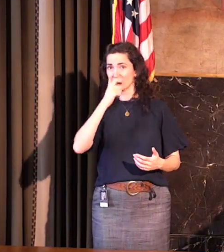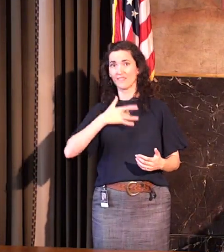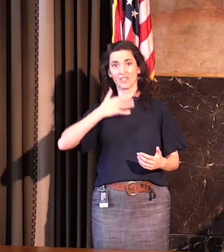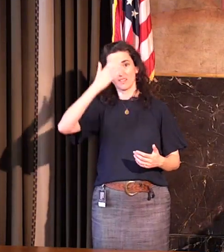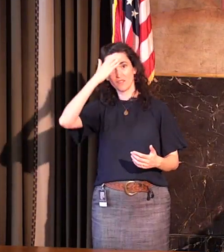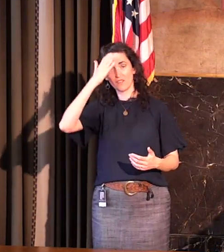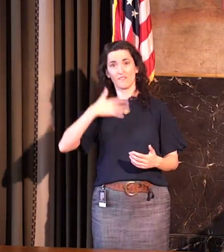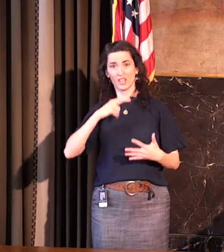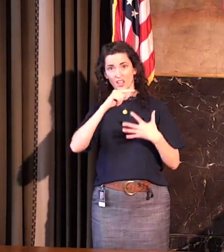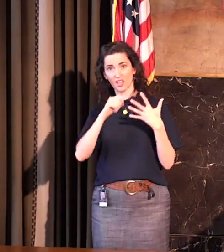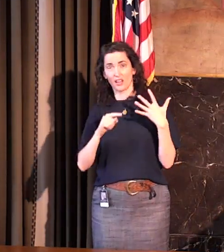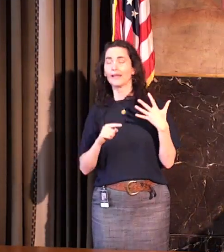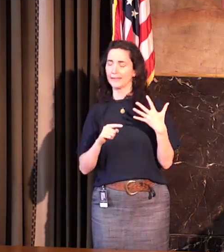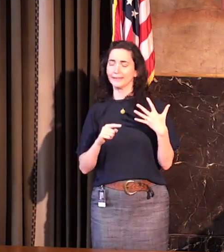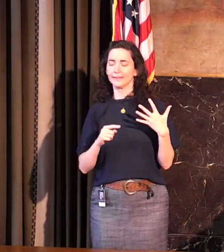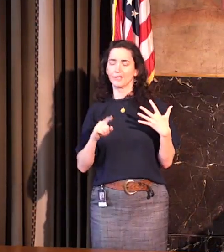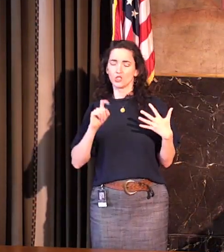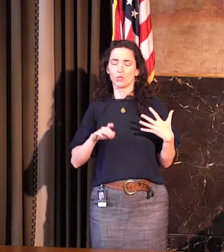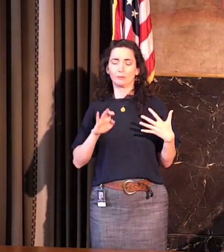COVID-19.